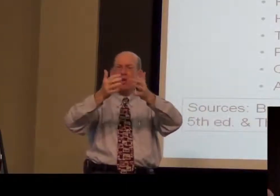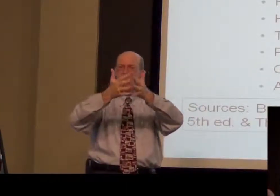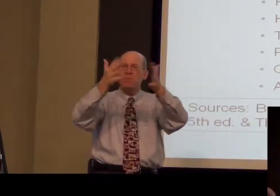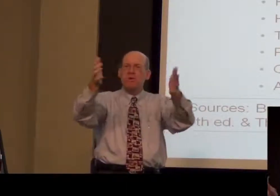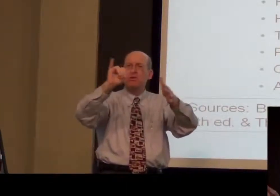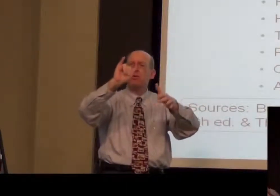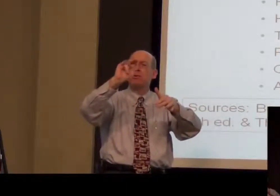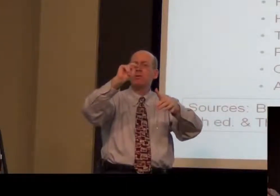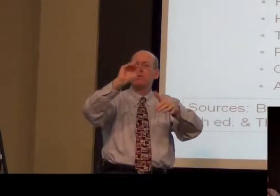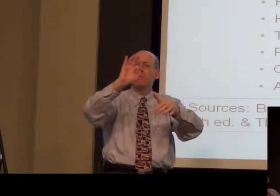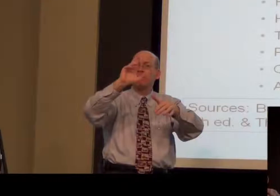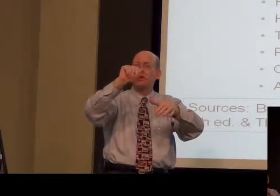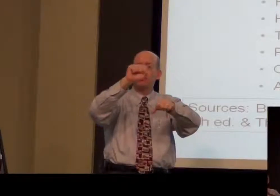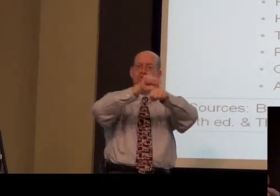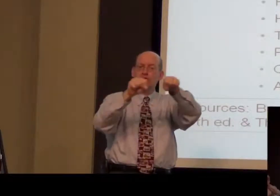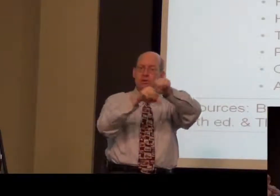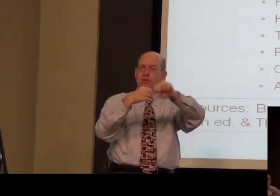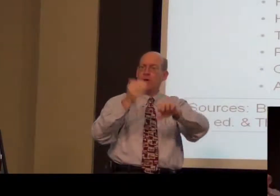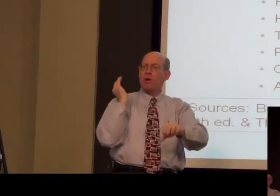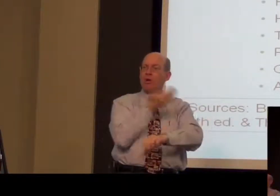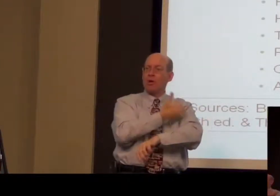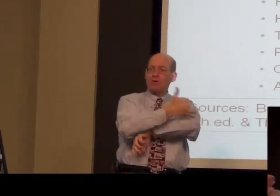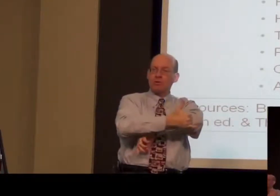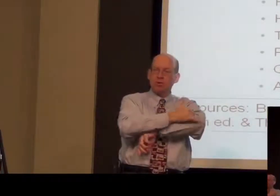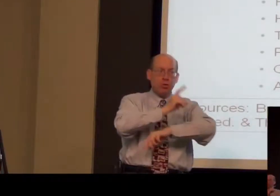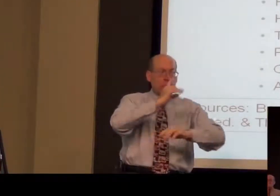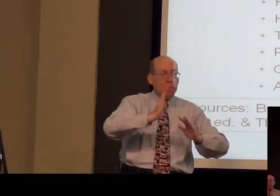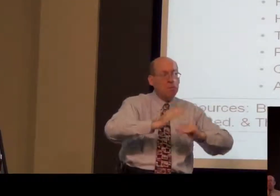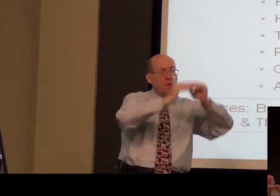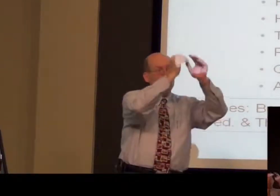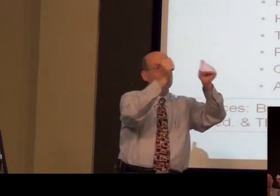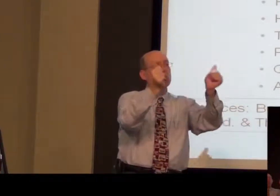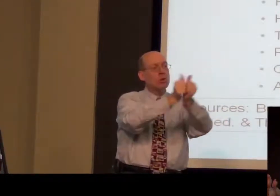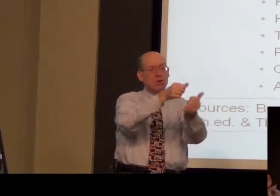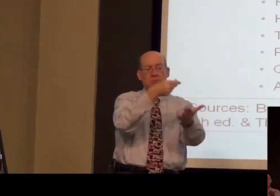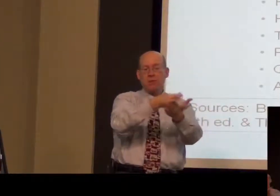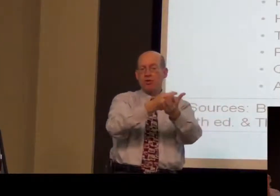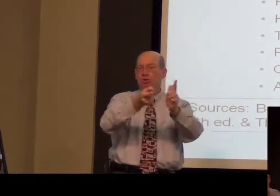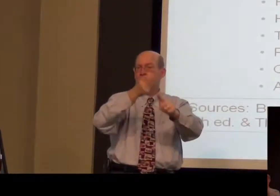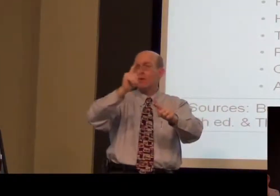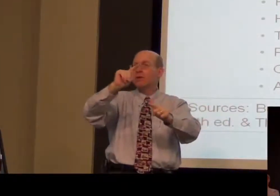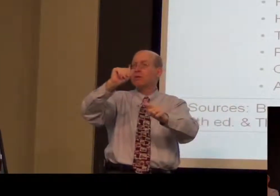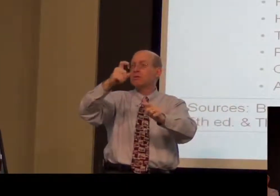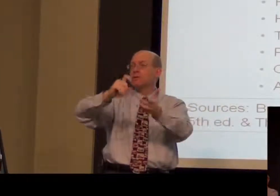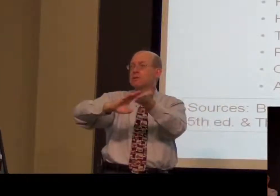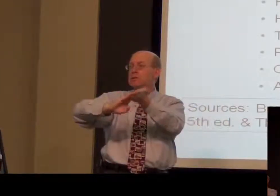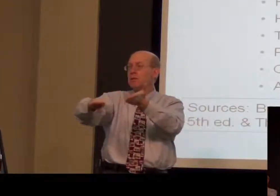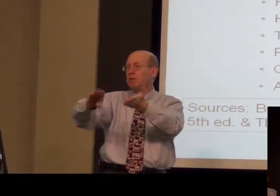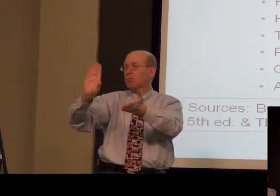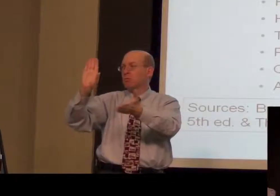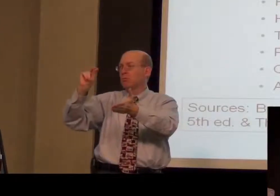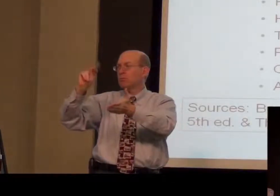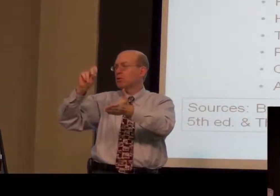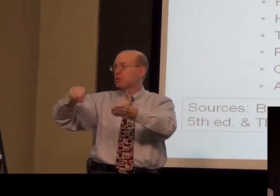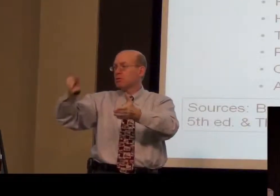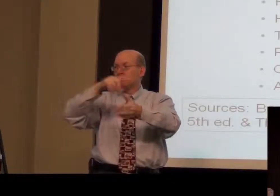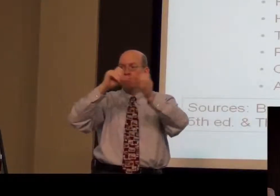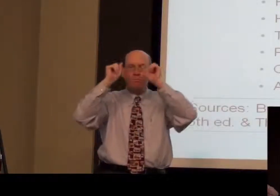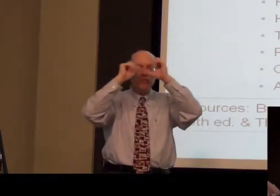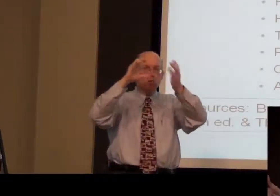transportation, buildings, infrastructure, different things all over the country. And those organizations are using